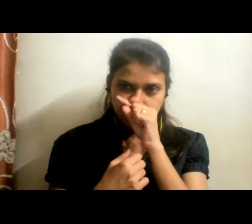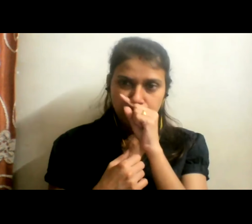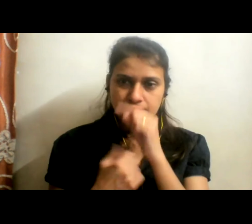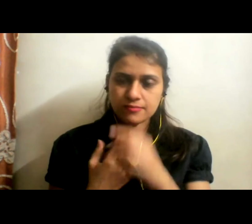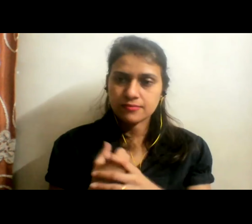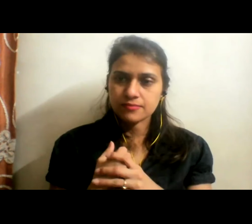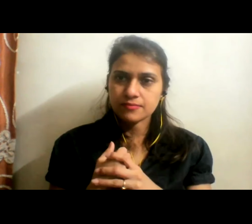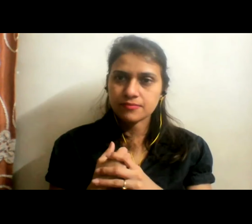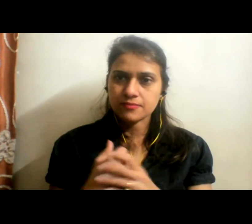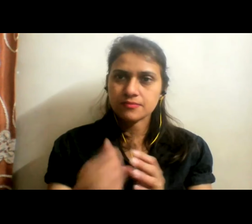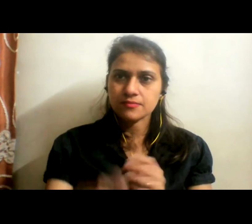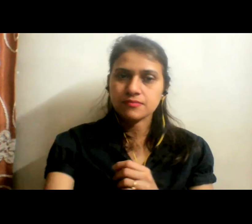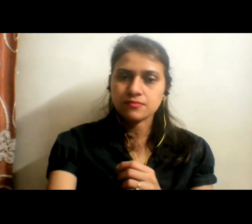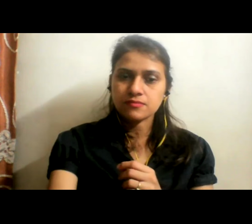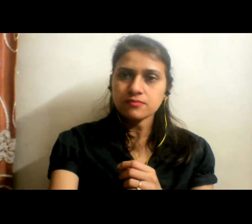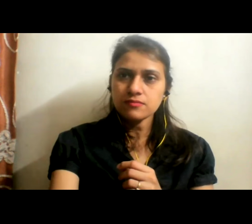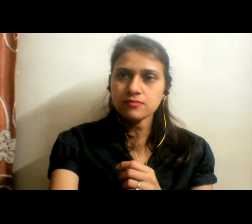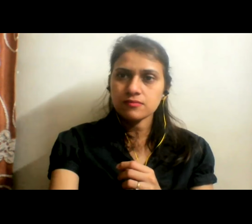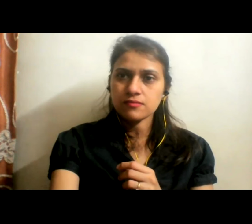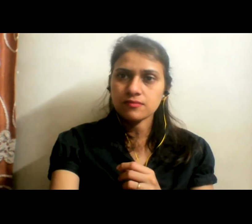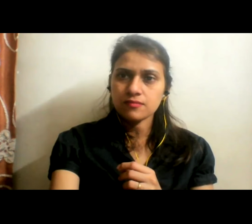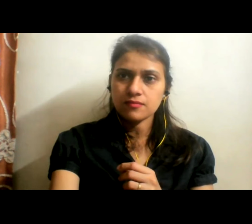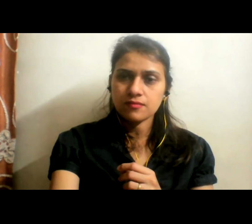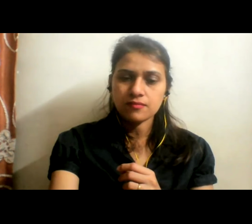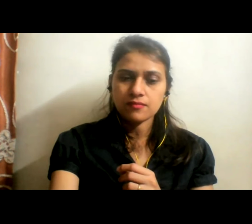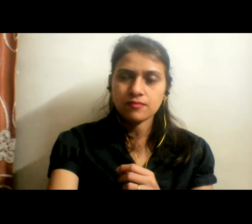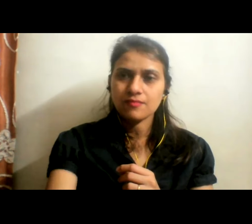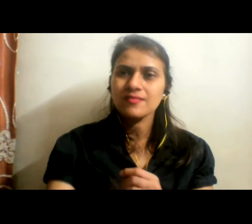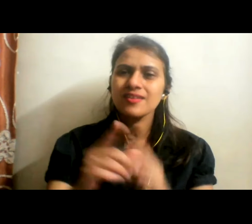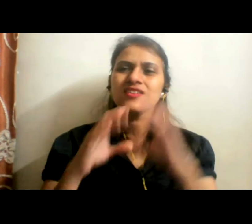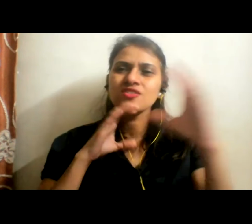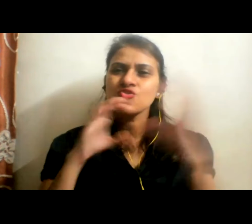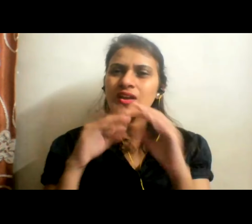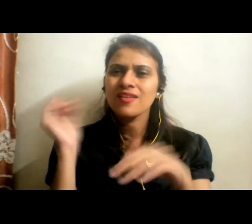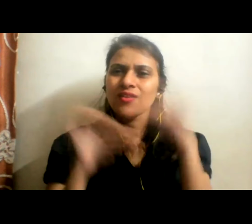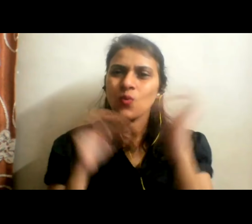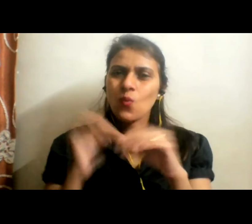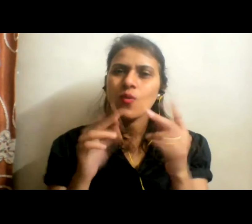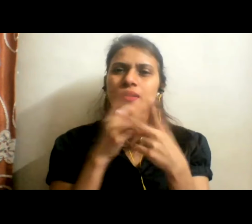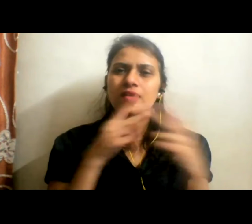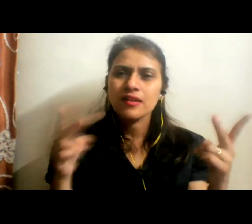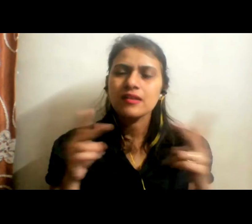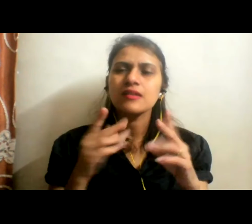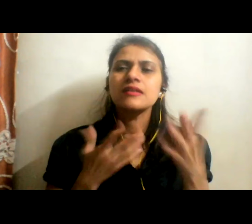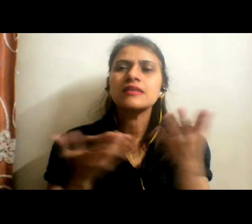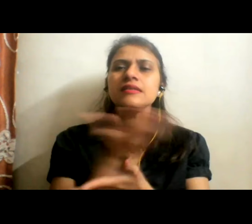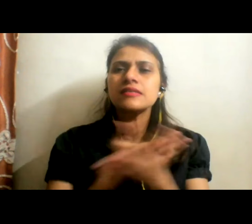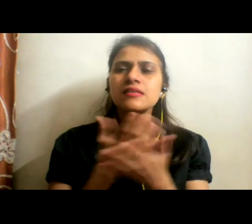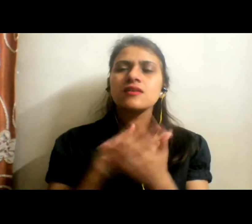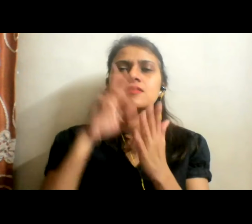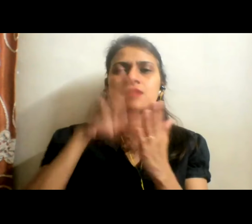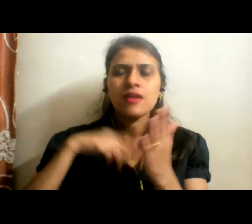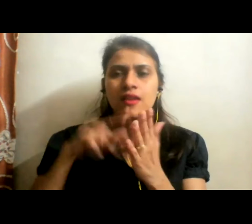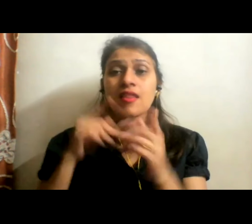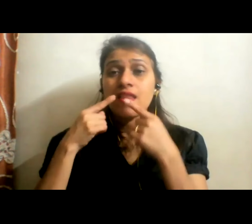actually, some people asked in the chat that what they meant by discourse studies. So if you allow me, that I would